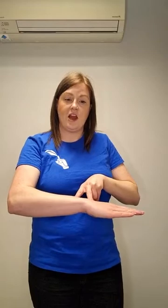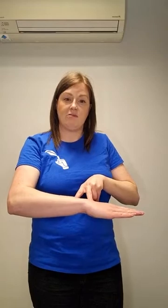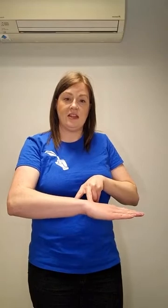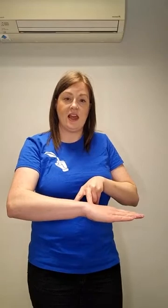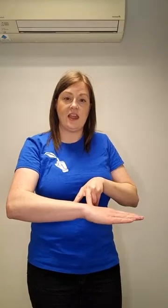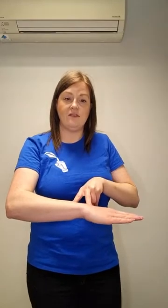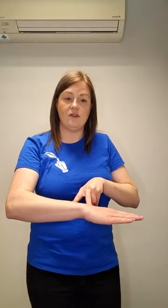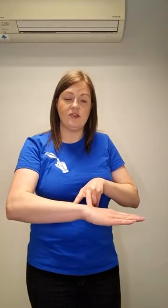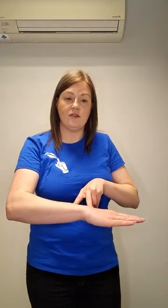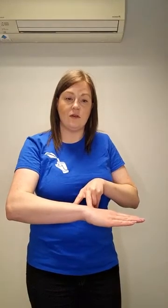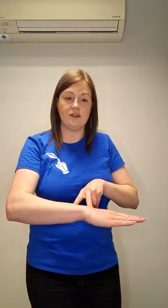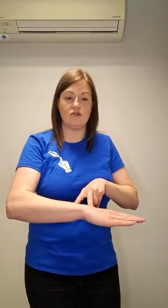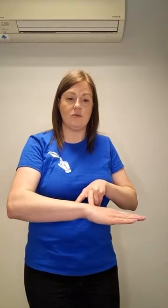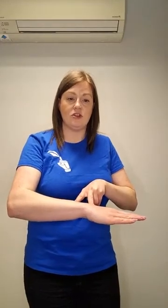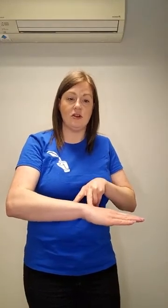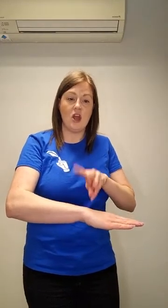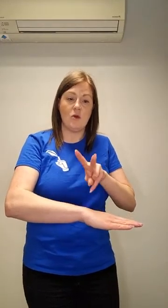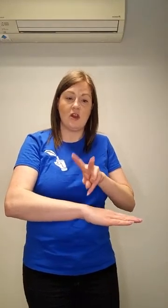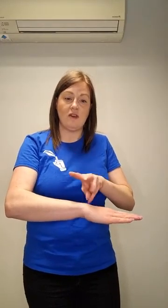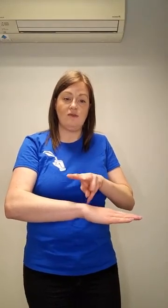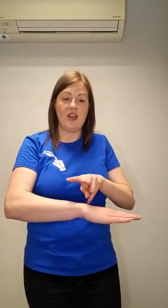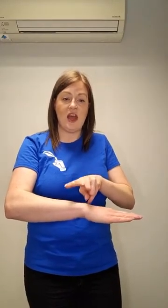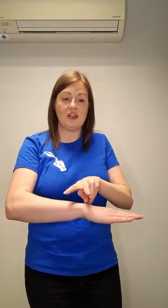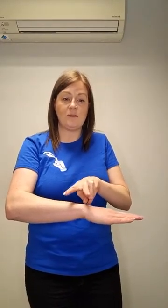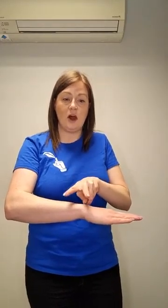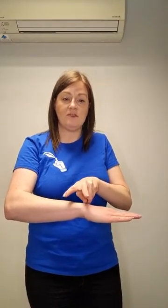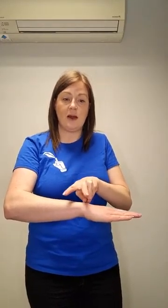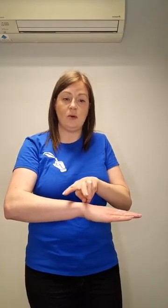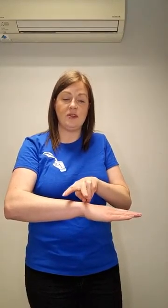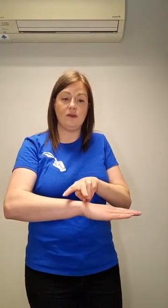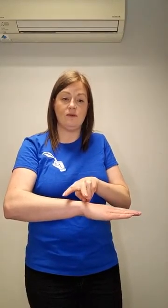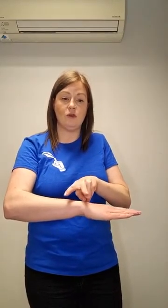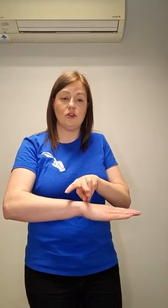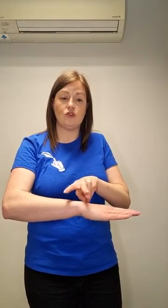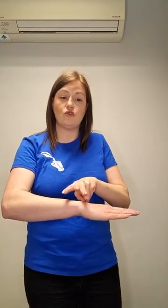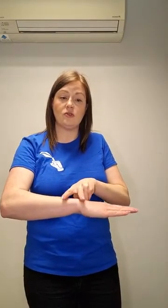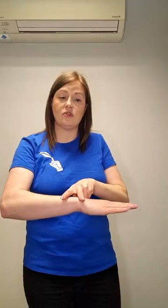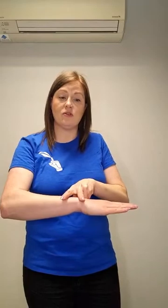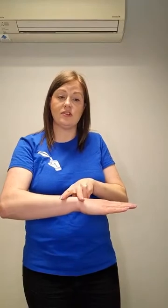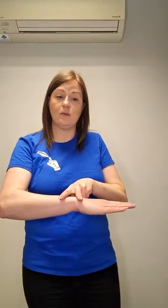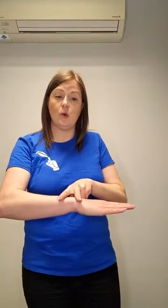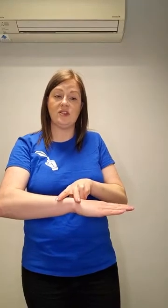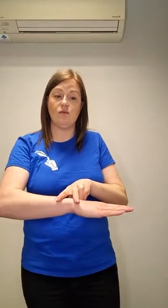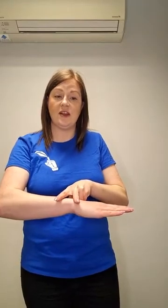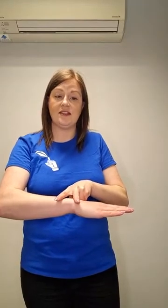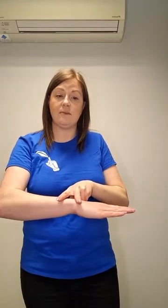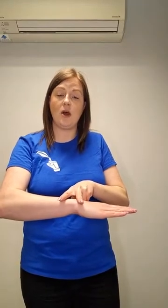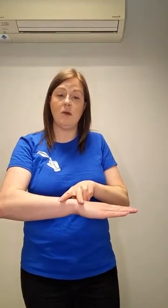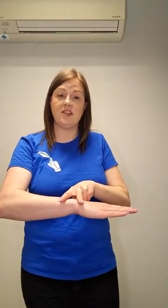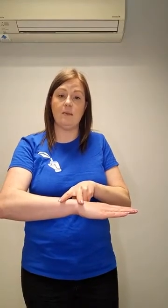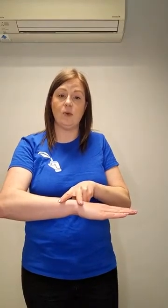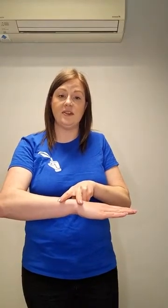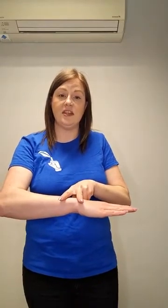I'll read that again for you so you've got the description. Working V hand, palm down, pointing forward, draws across supporting wrist, palm down, pointing